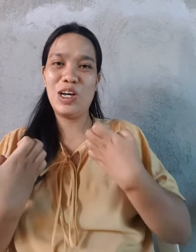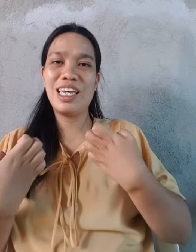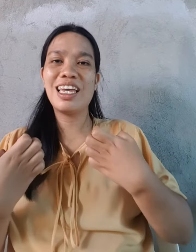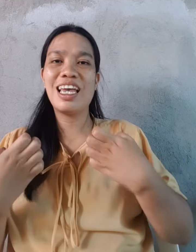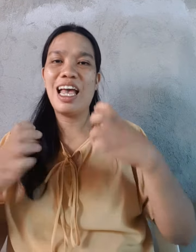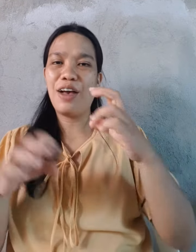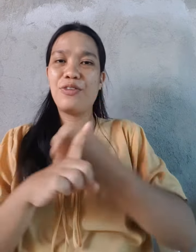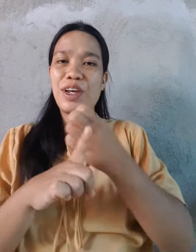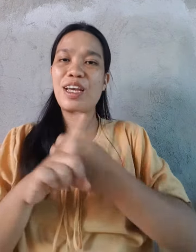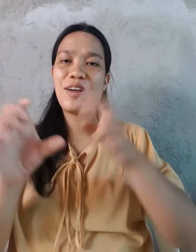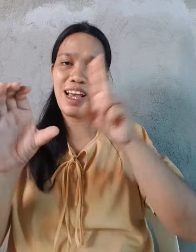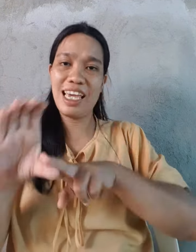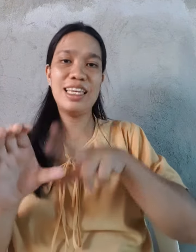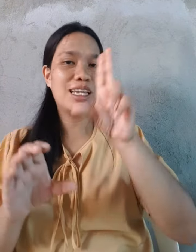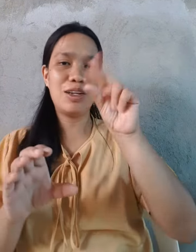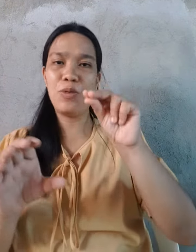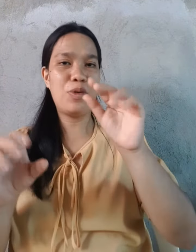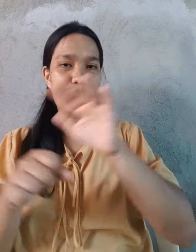enjoy every ride, no